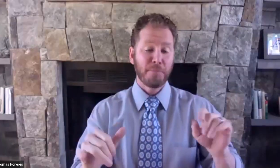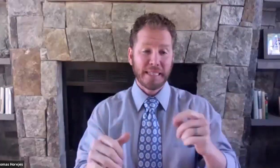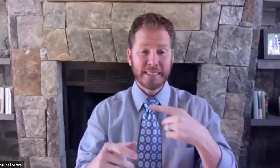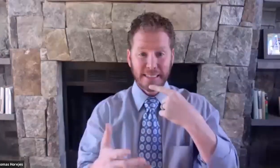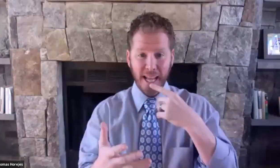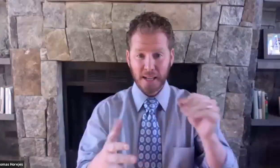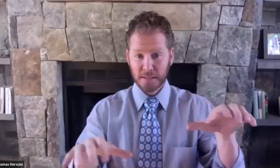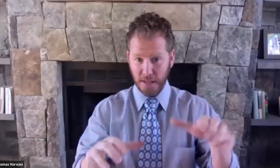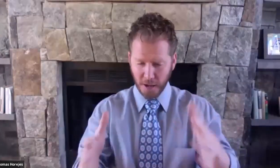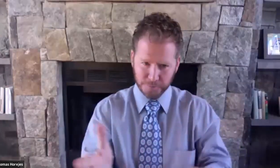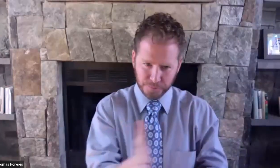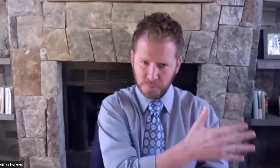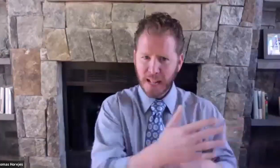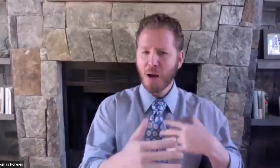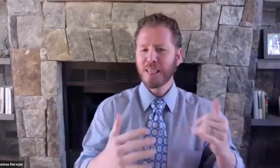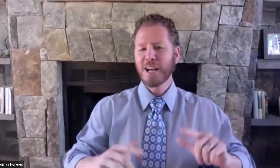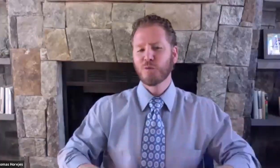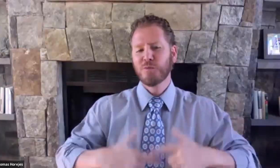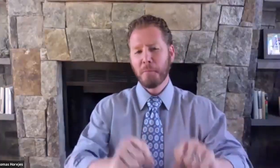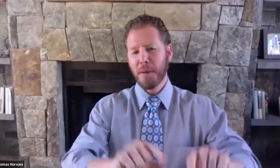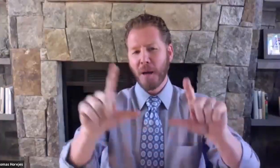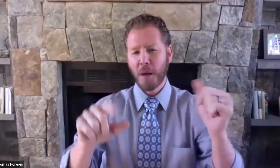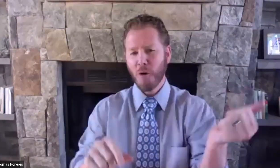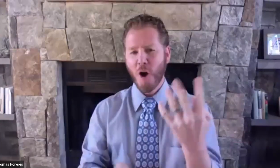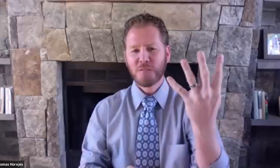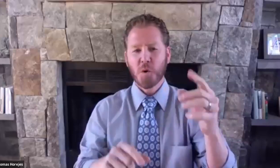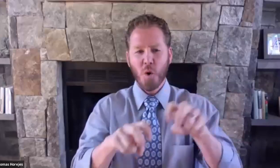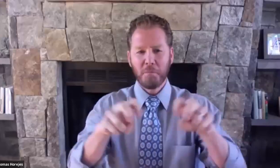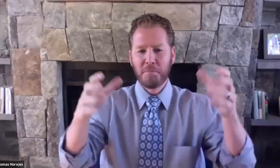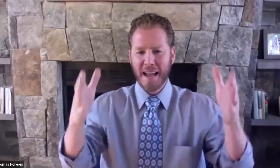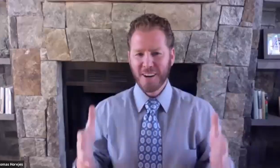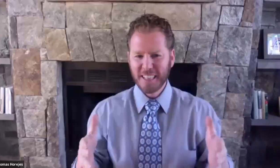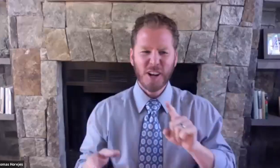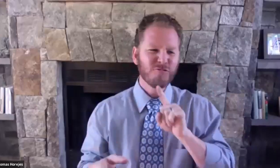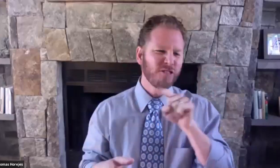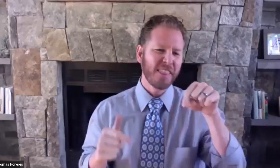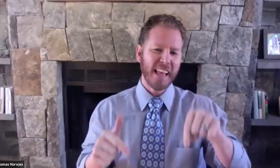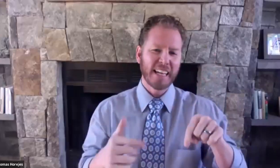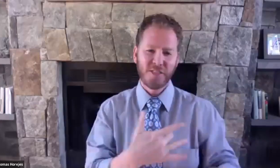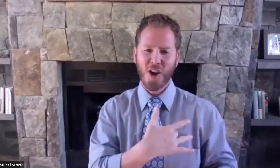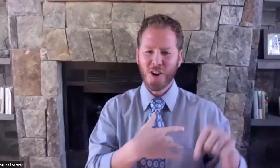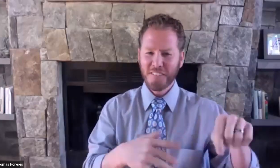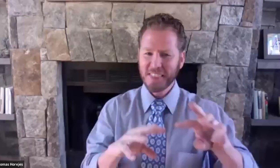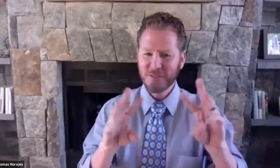here to support one another. So with that, I'd like to ask our panelists to come on.